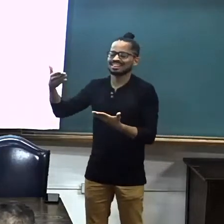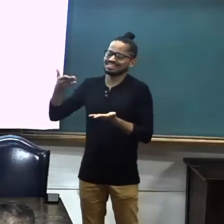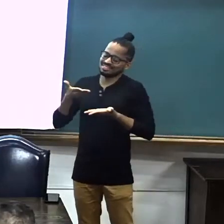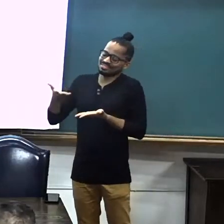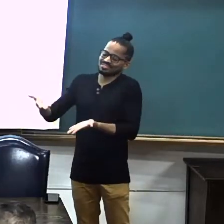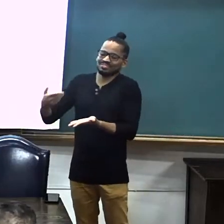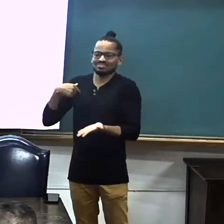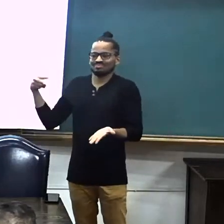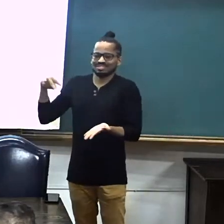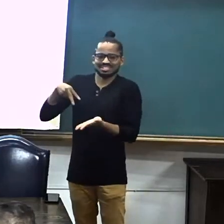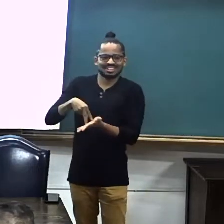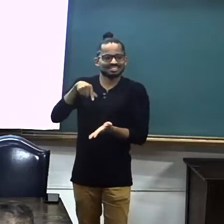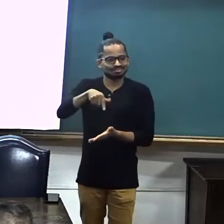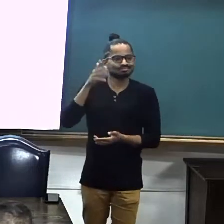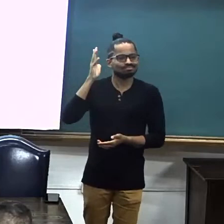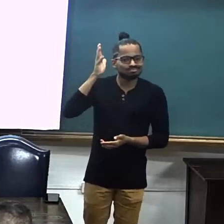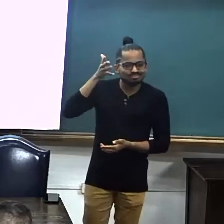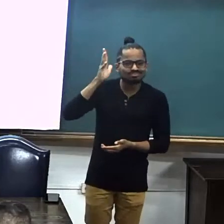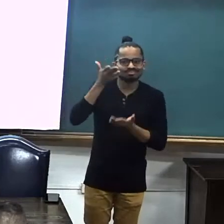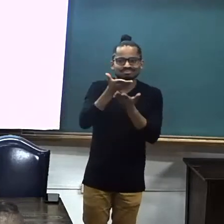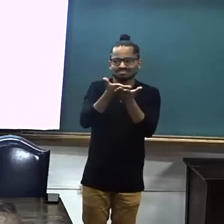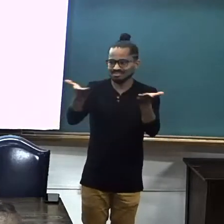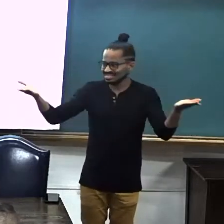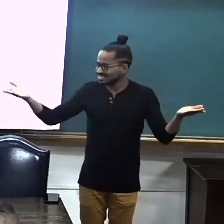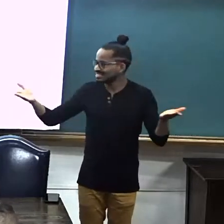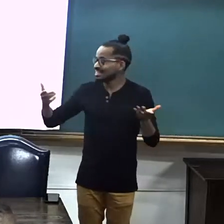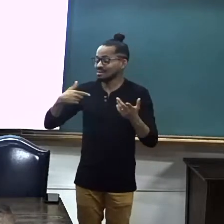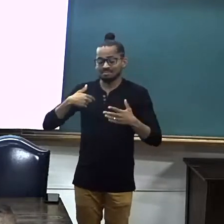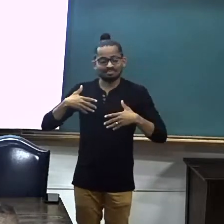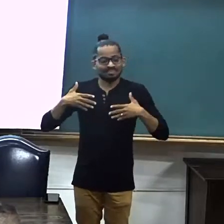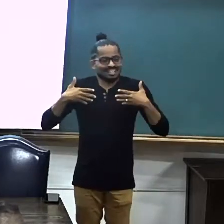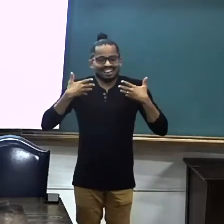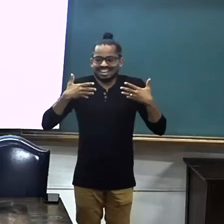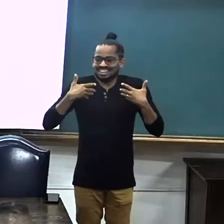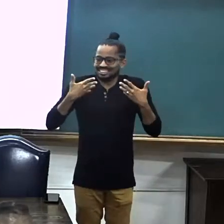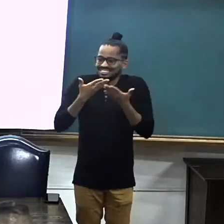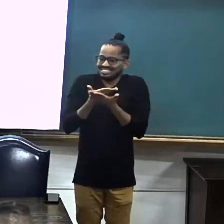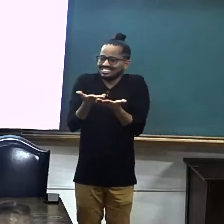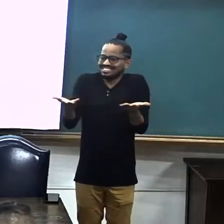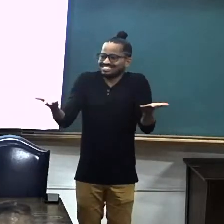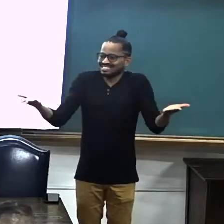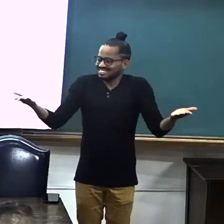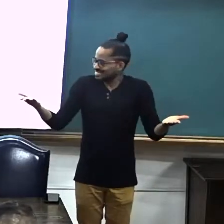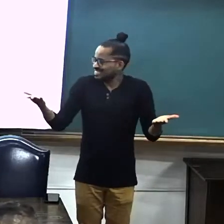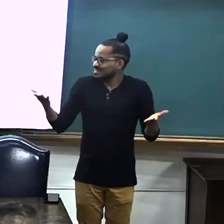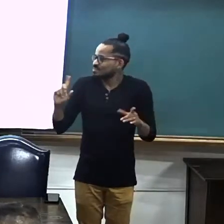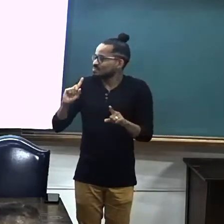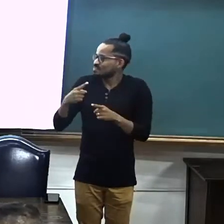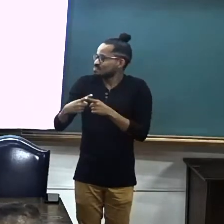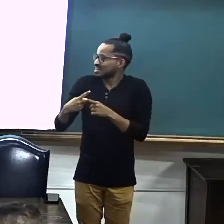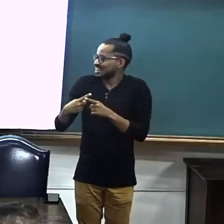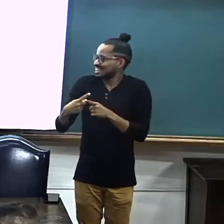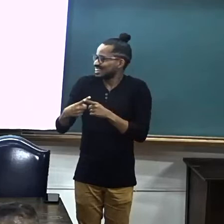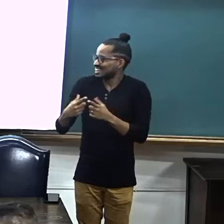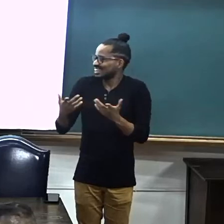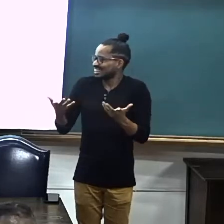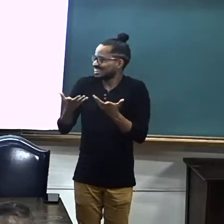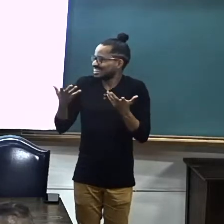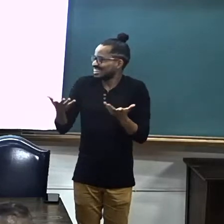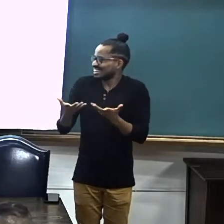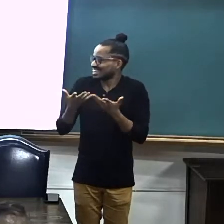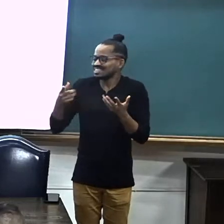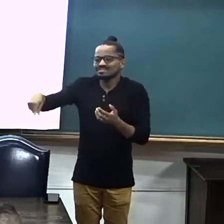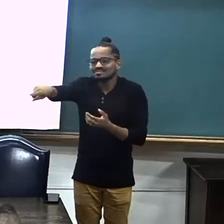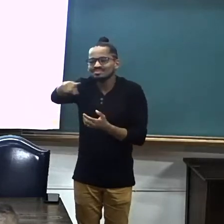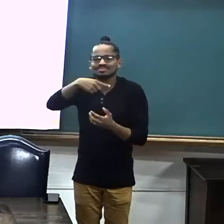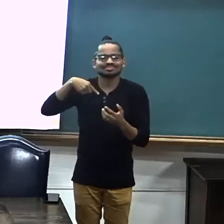to talk here. I'm very excited to talk here. You guys are so